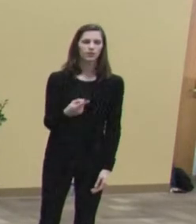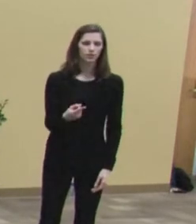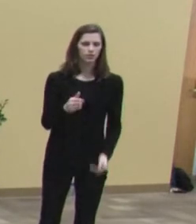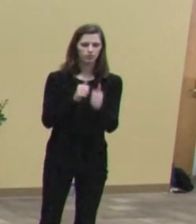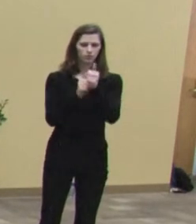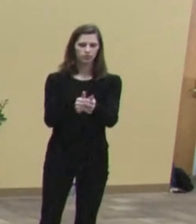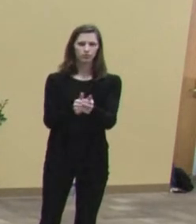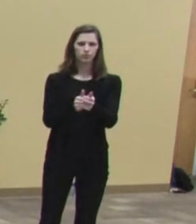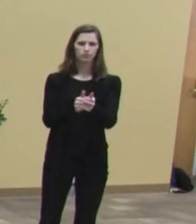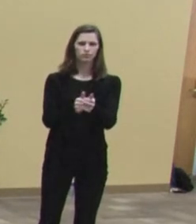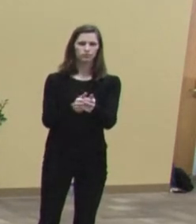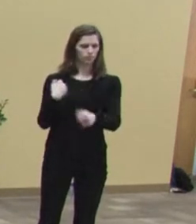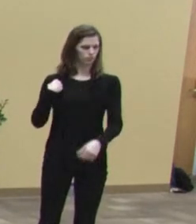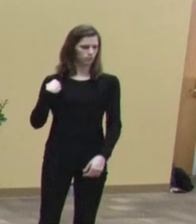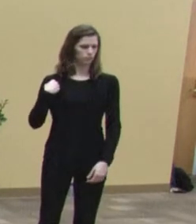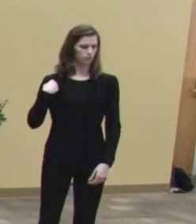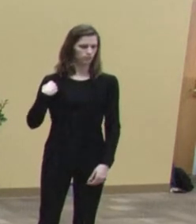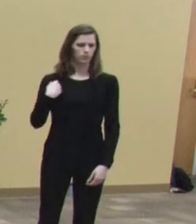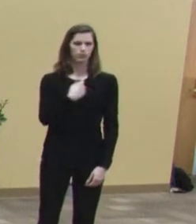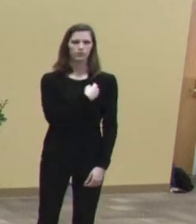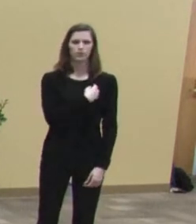Put your money back.